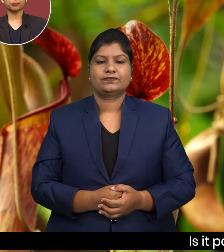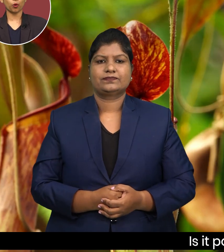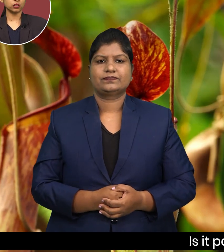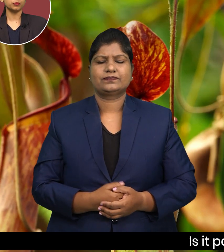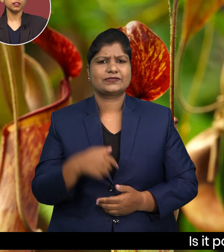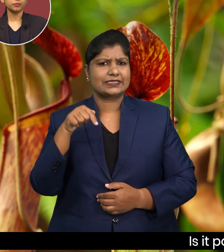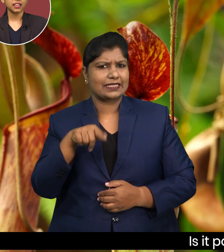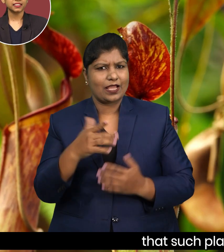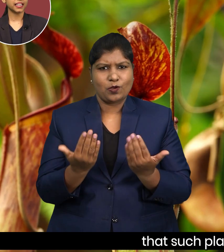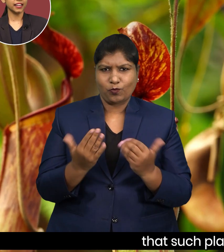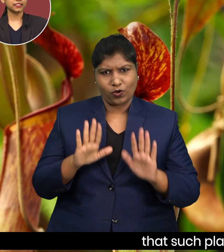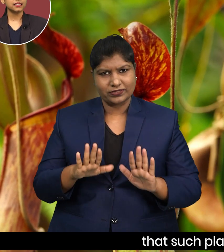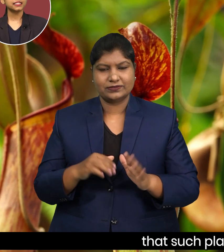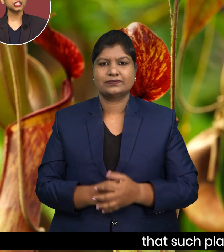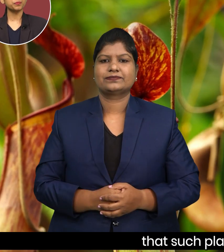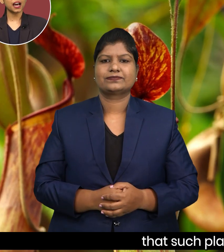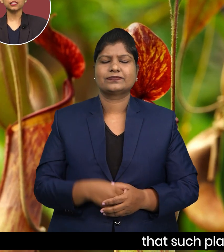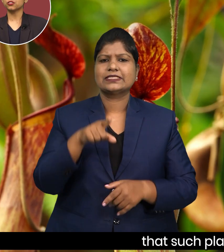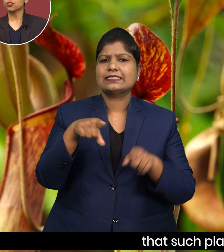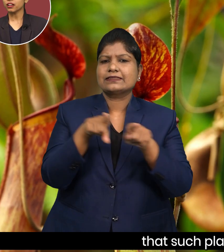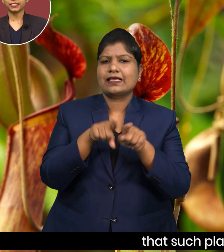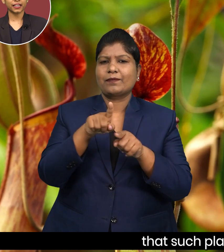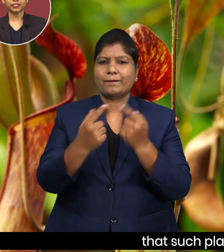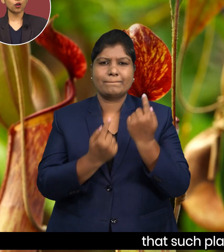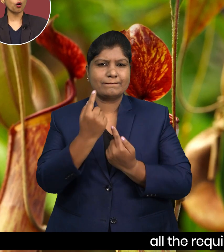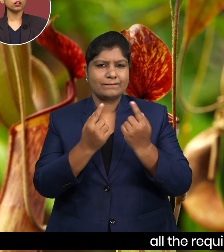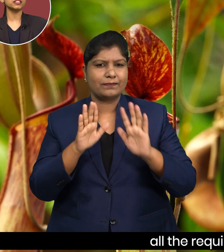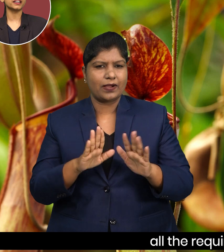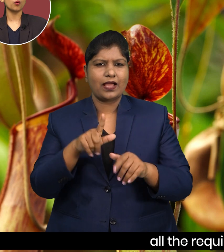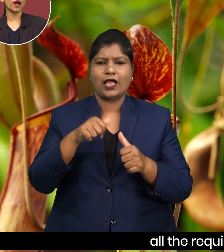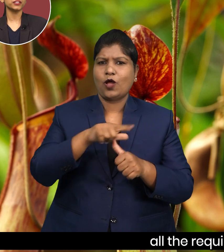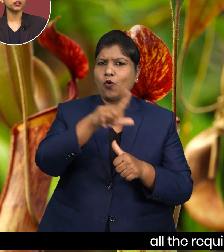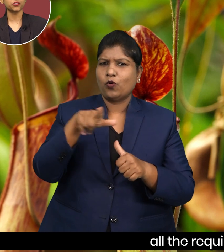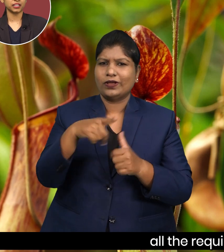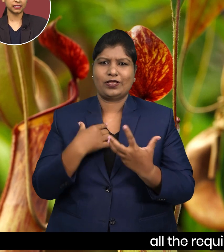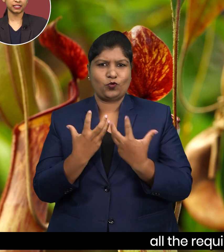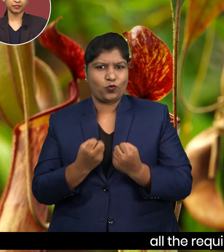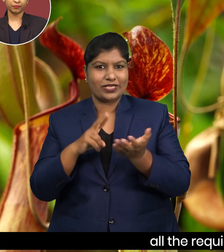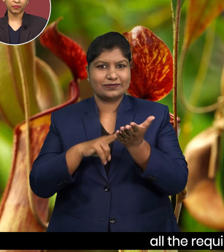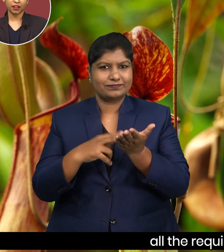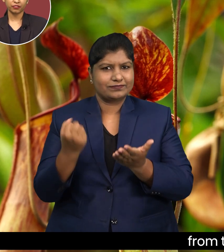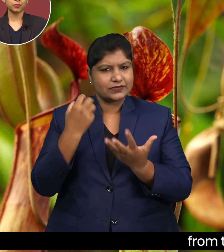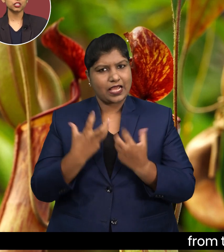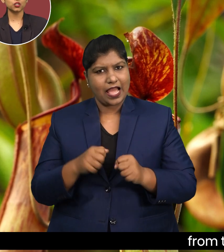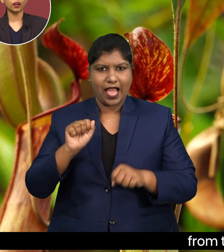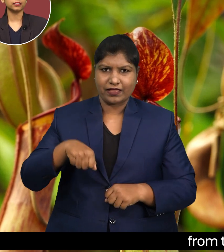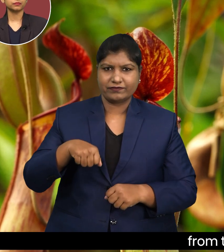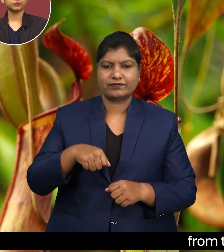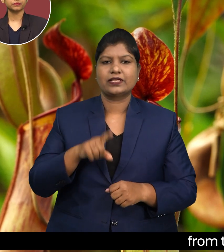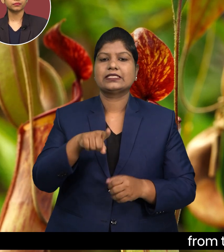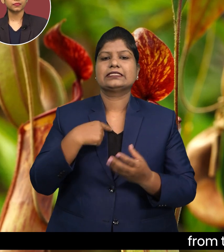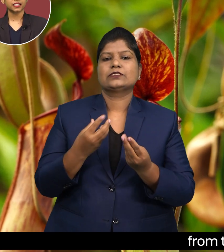Is it possible that such plants do not get all the required nutrients from the